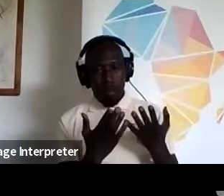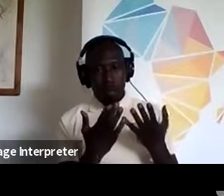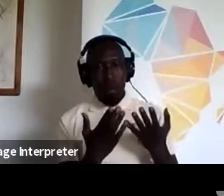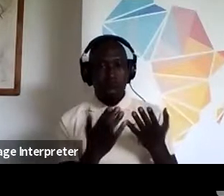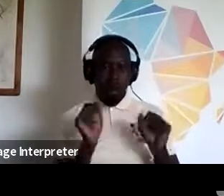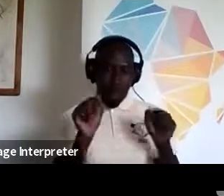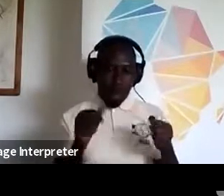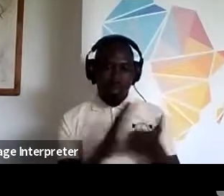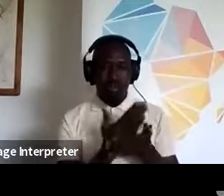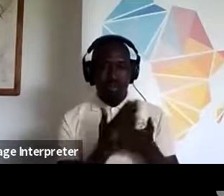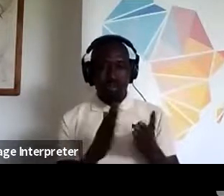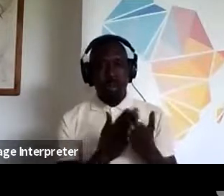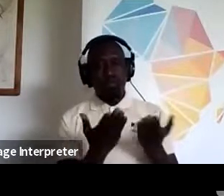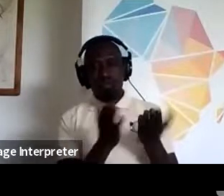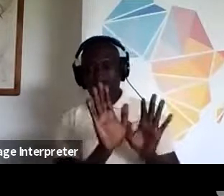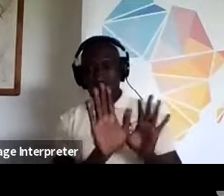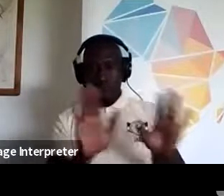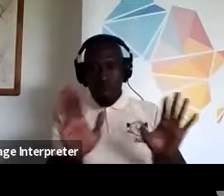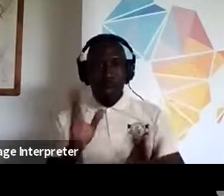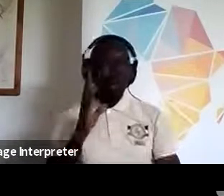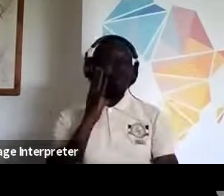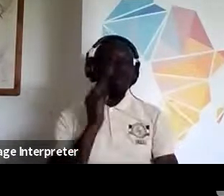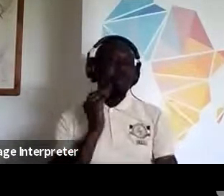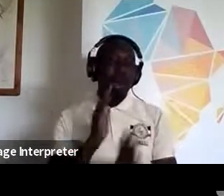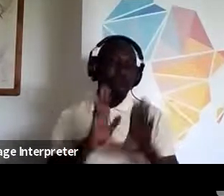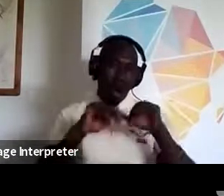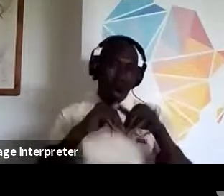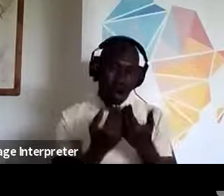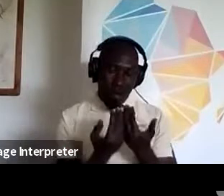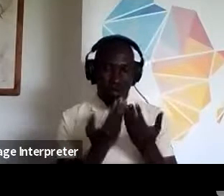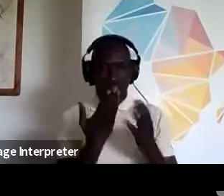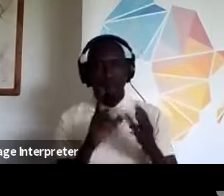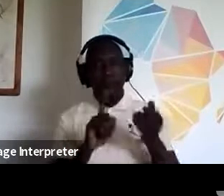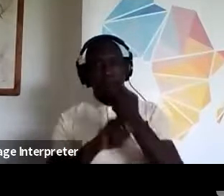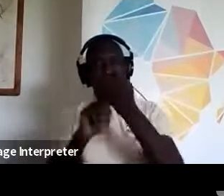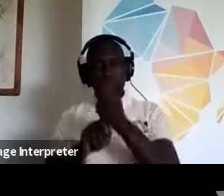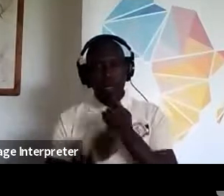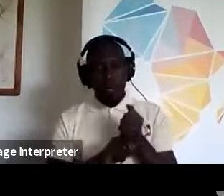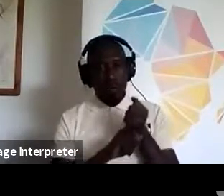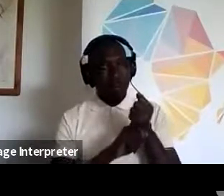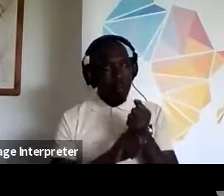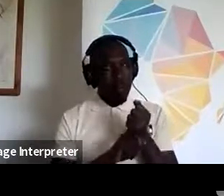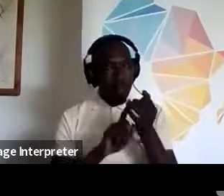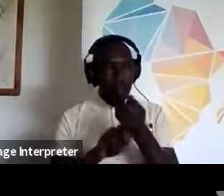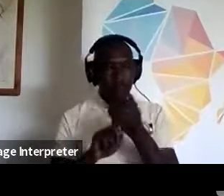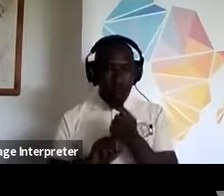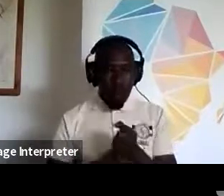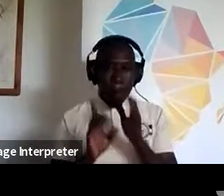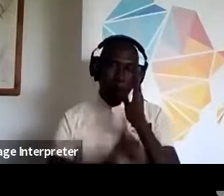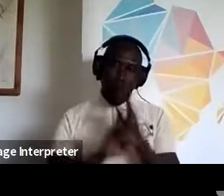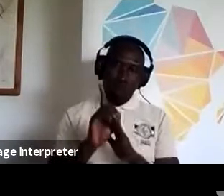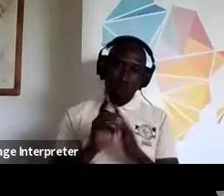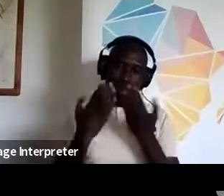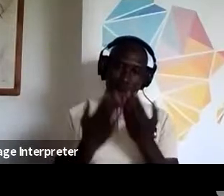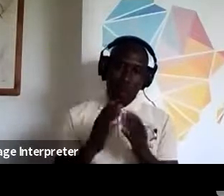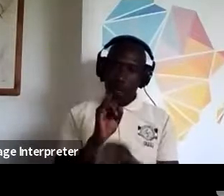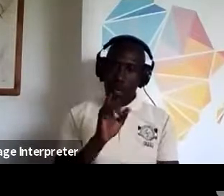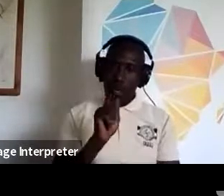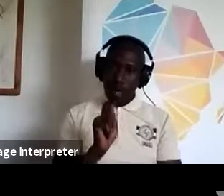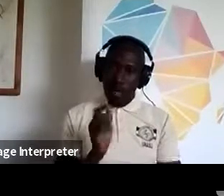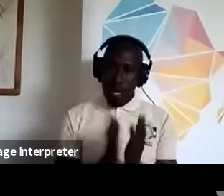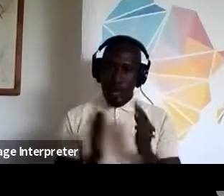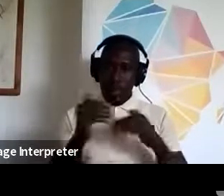maybe you can share with your experience how it has been benefiting developments in ICT